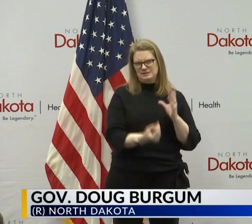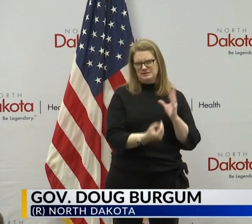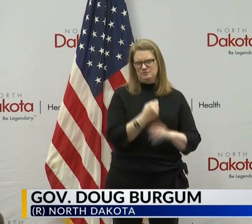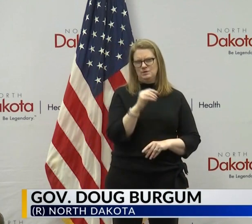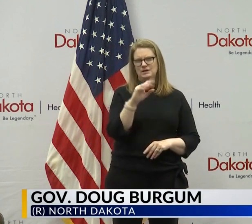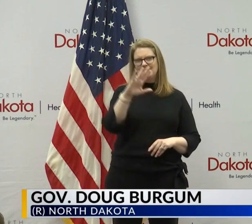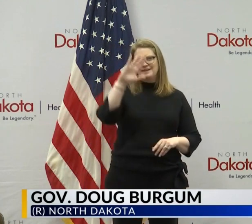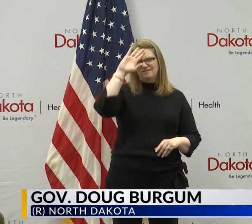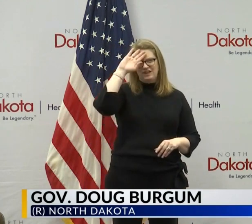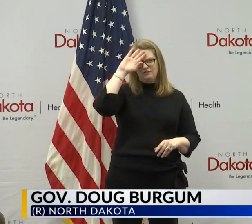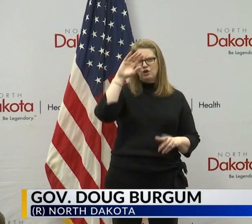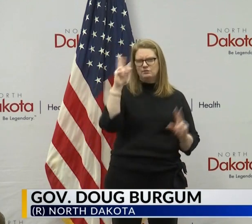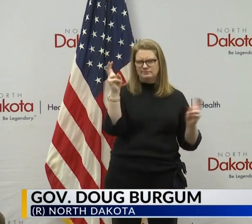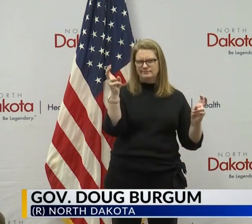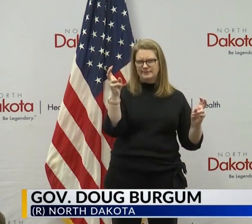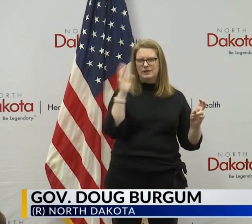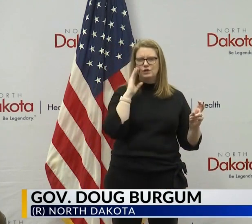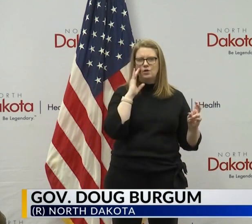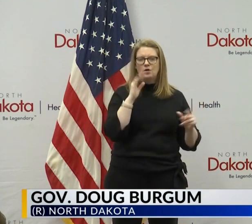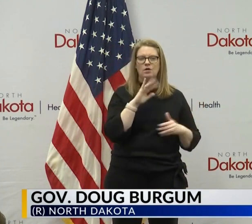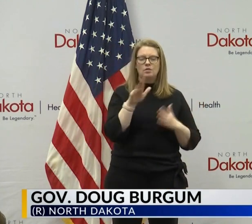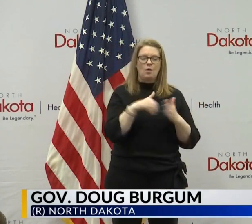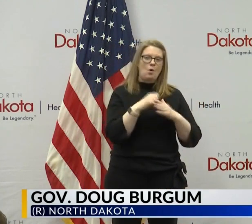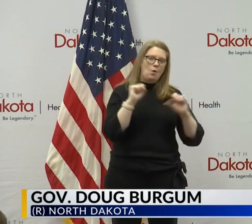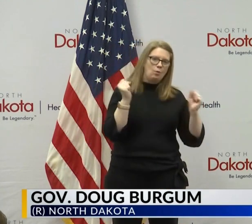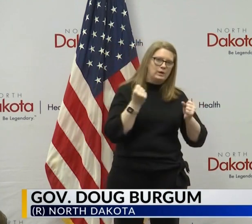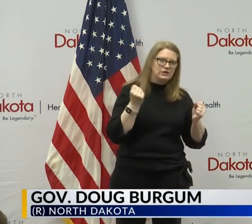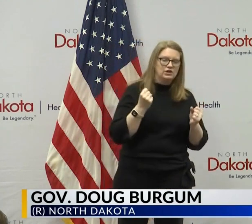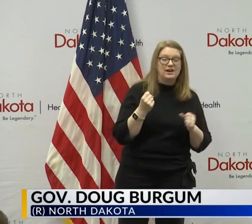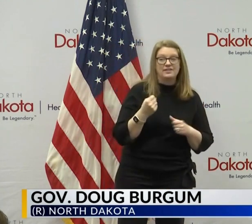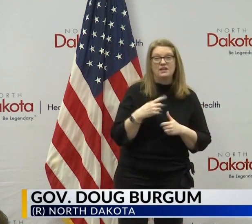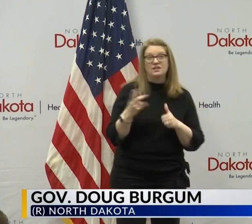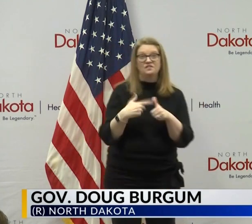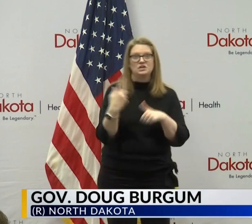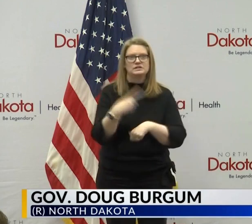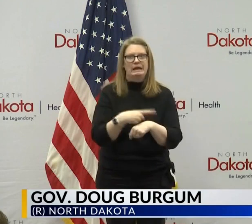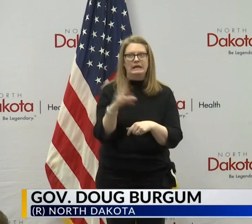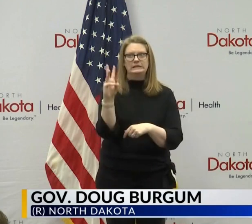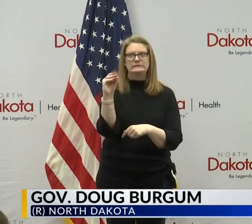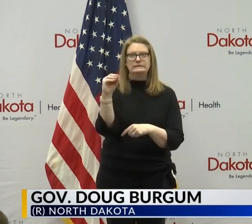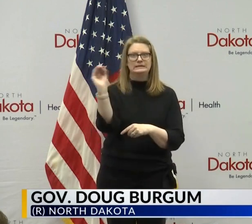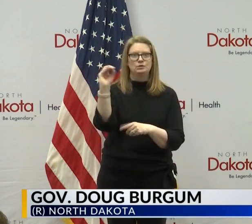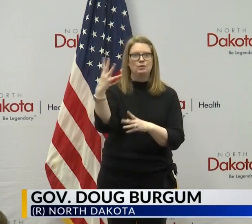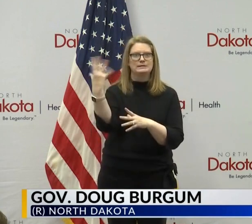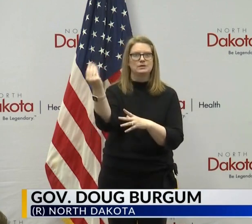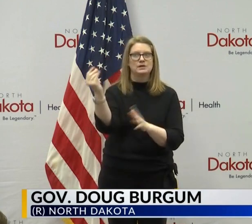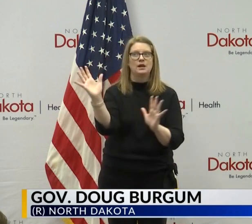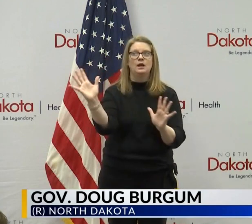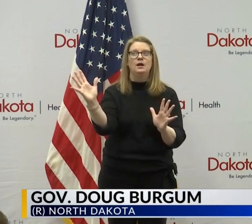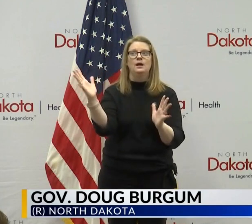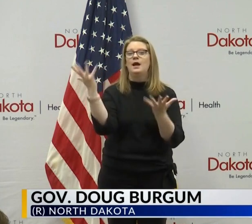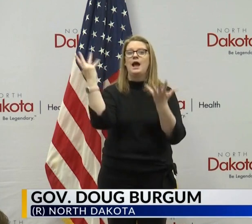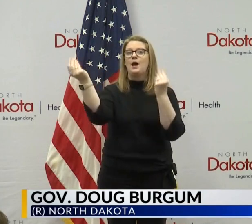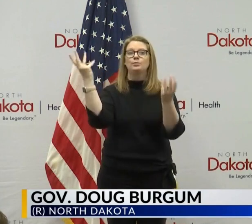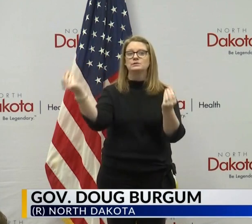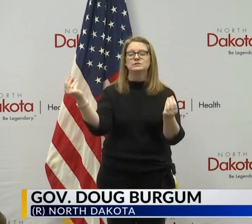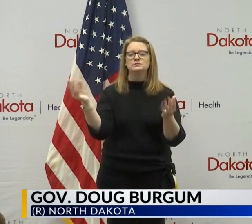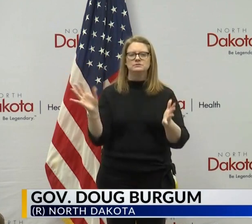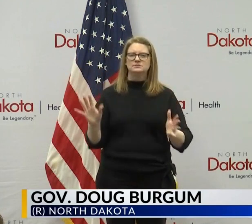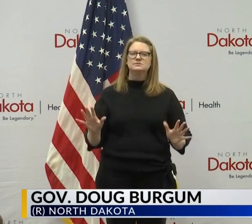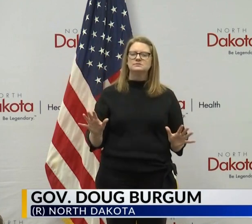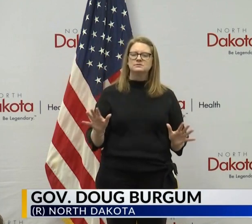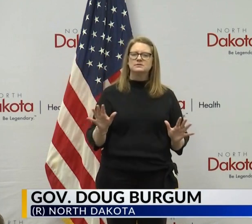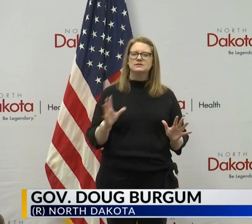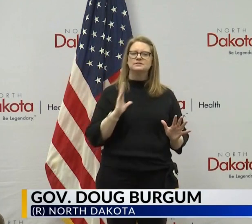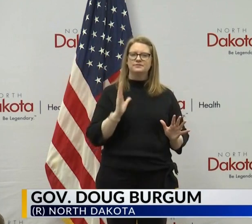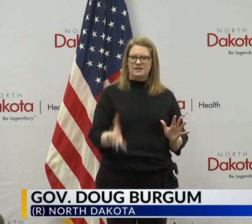first day above 60 after the whole winter's going on. Pretty hard not to want to get outside and get a little sun and